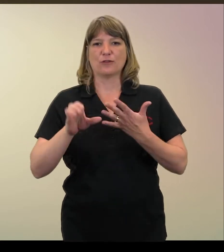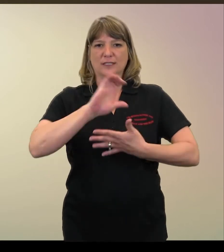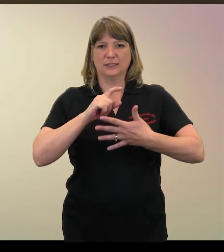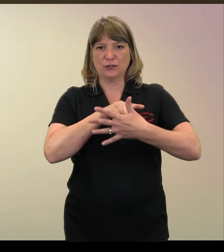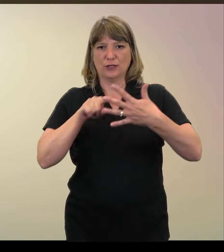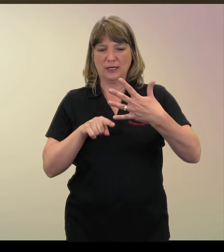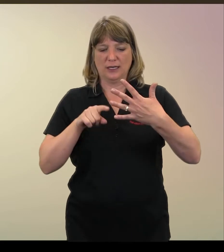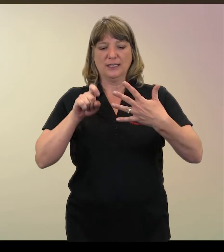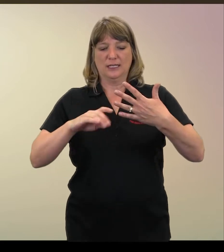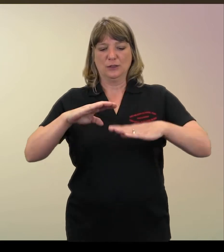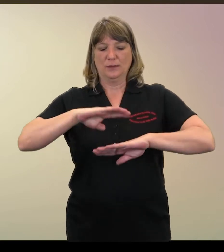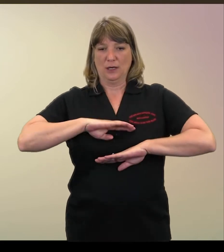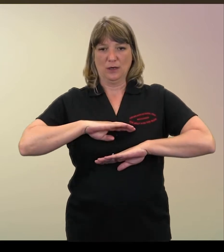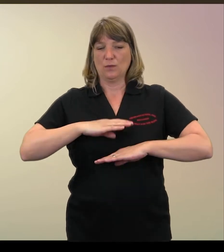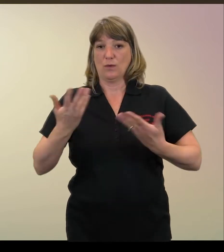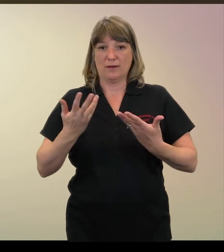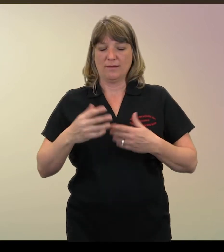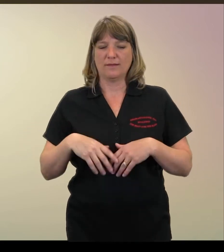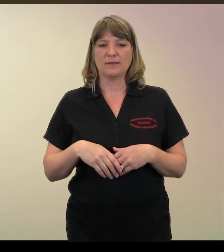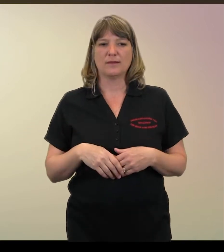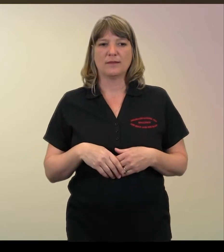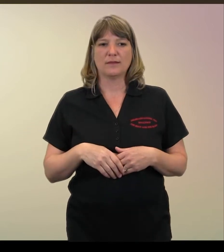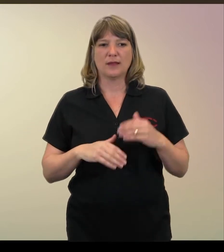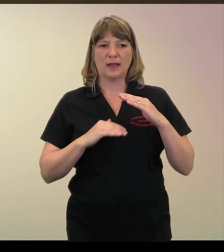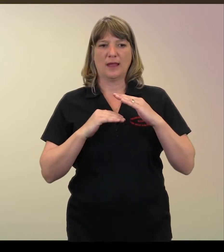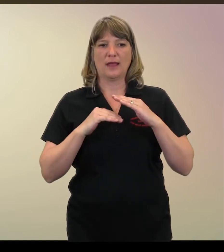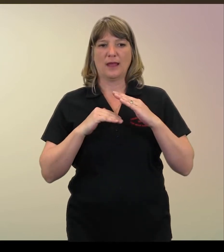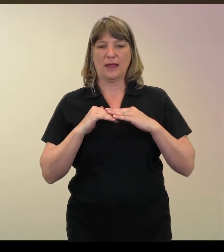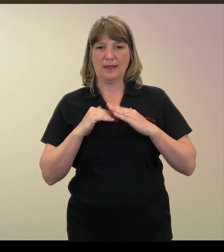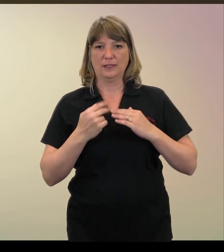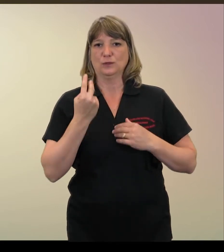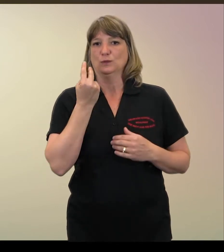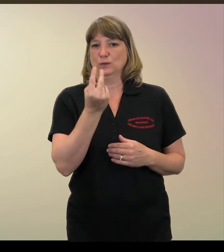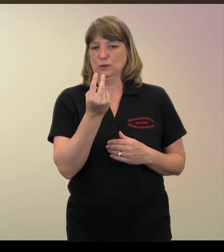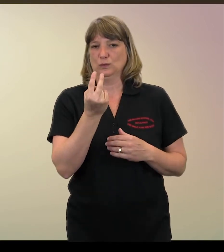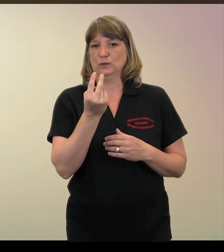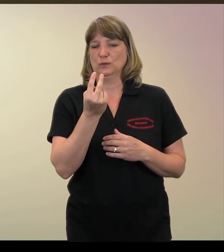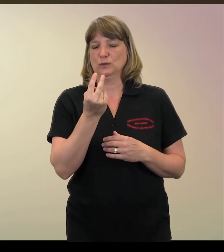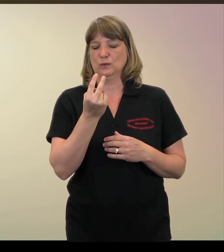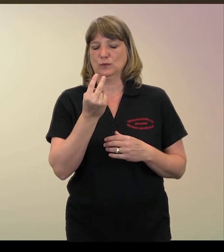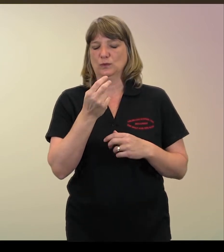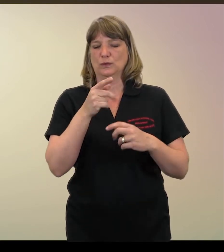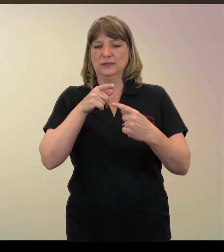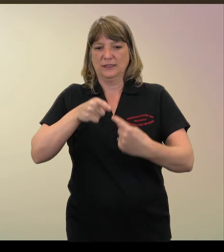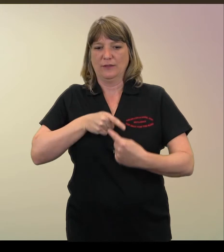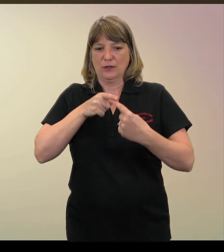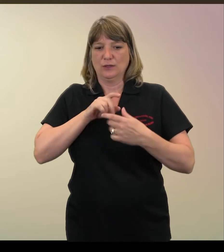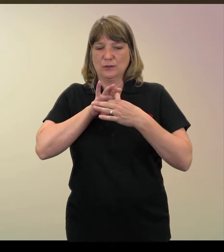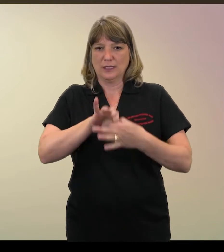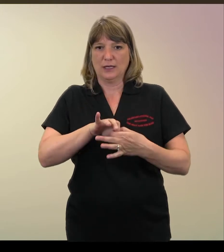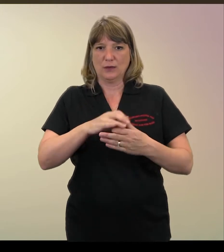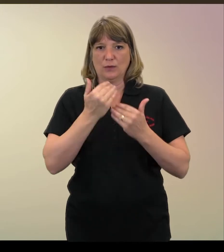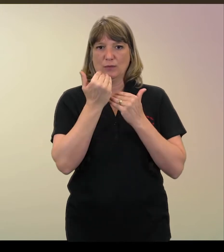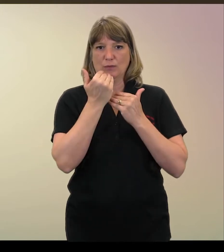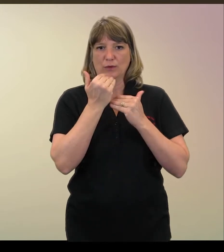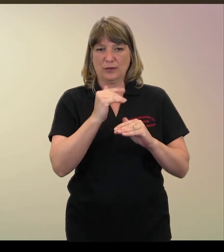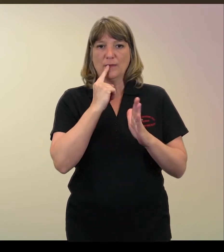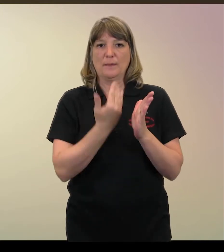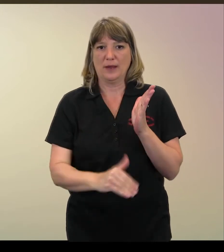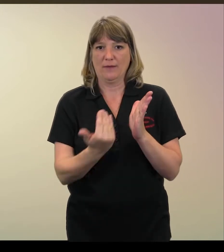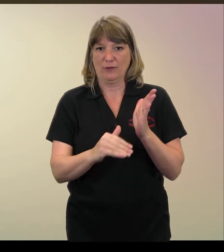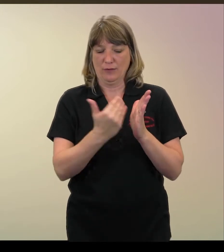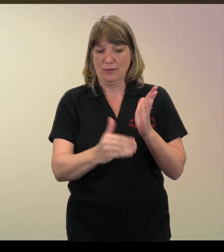met is at least two the following have to be two difficulties with